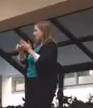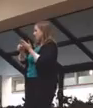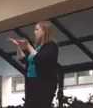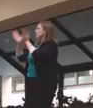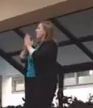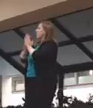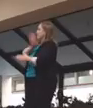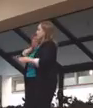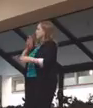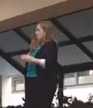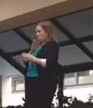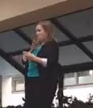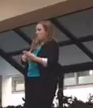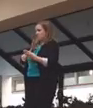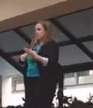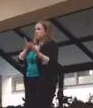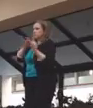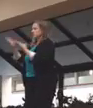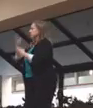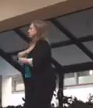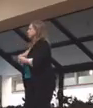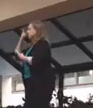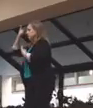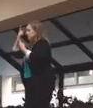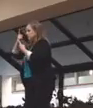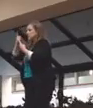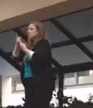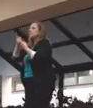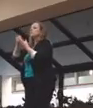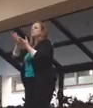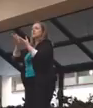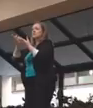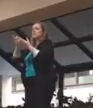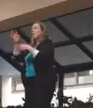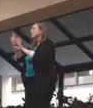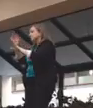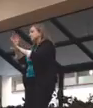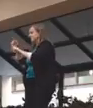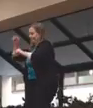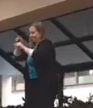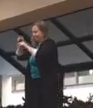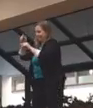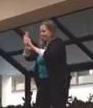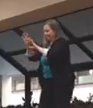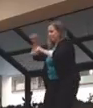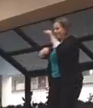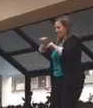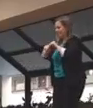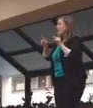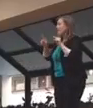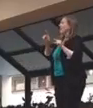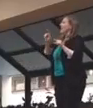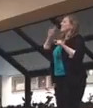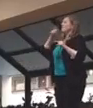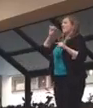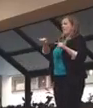So they actually did, those affiliate chapter presidents did write a letter to the board to ask the board to please consider it. Let me back